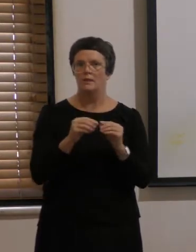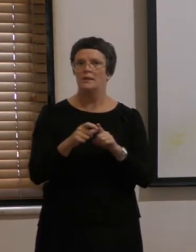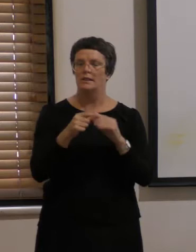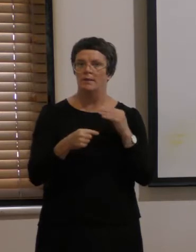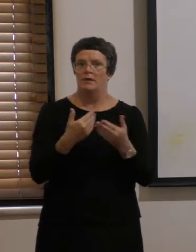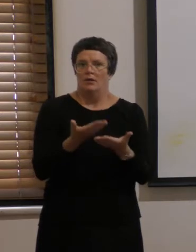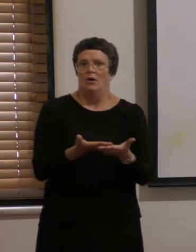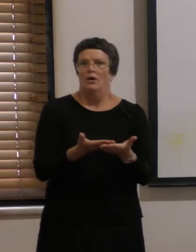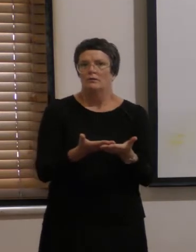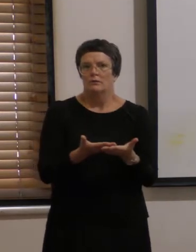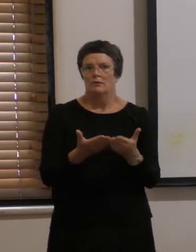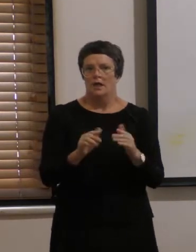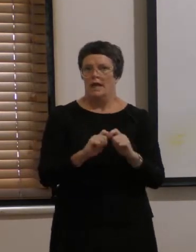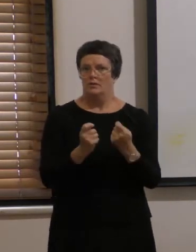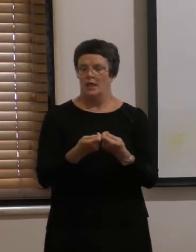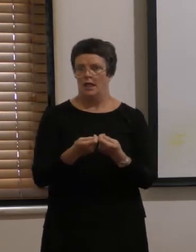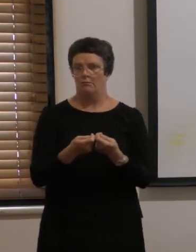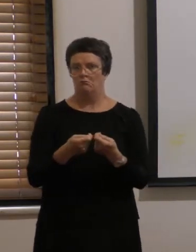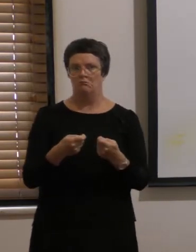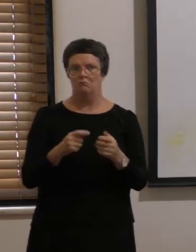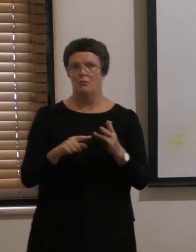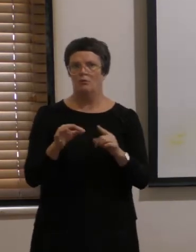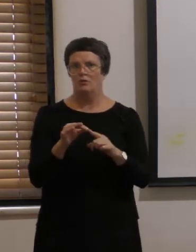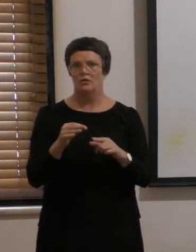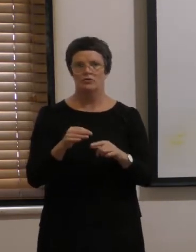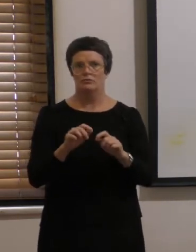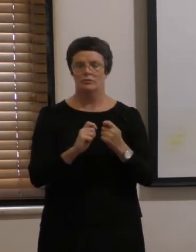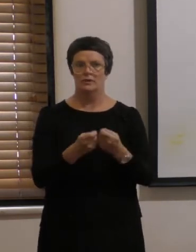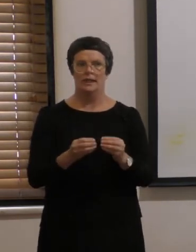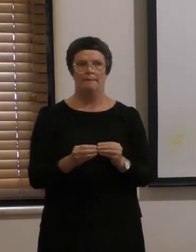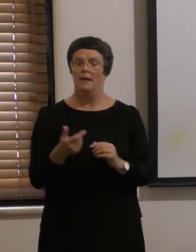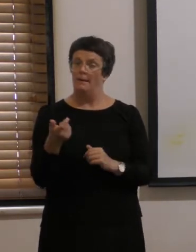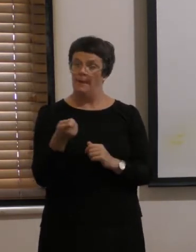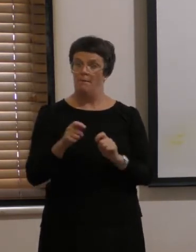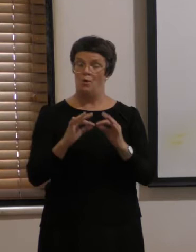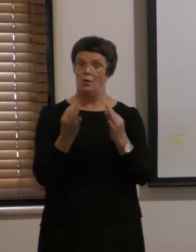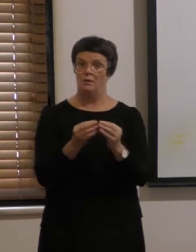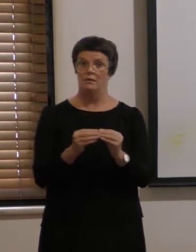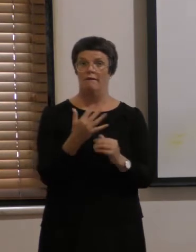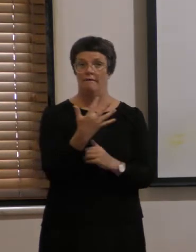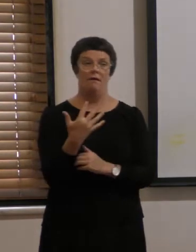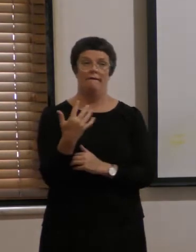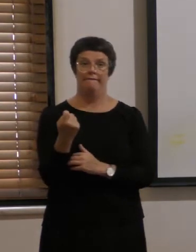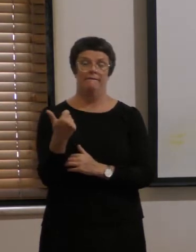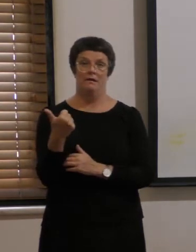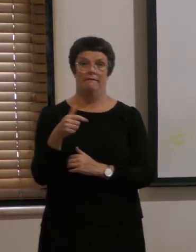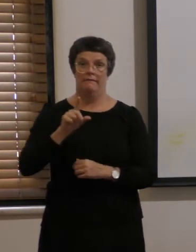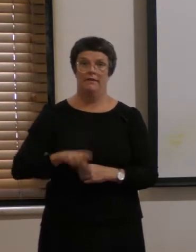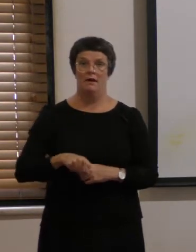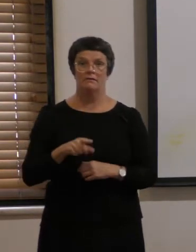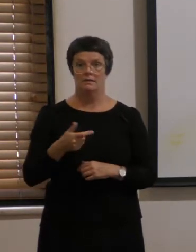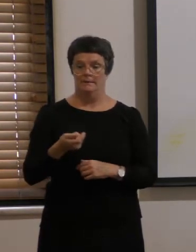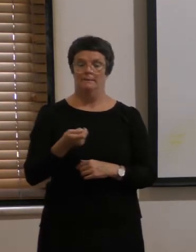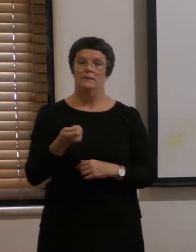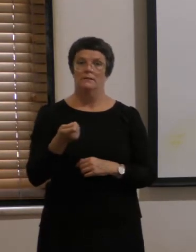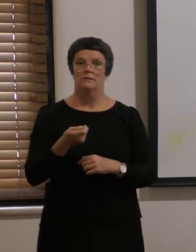represented in our organisation. And most importantly, we're a member organisation. We've got 5,500 members nationally, and our